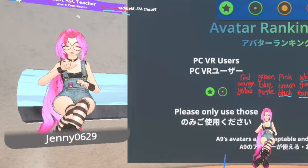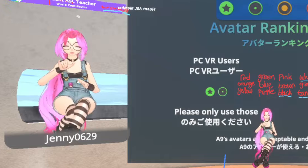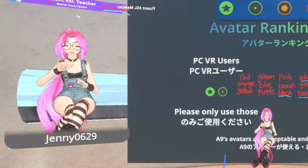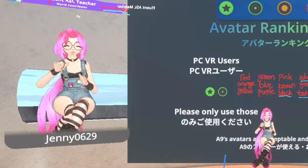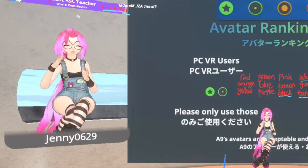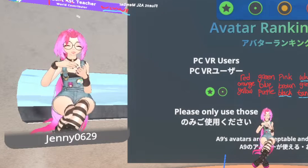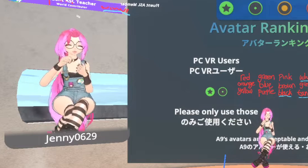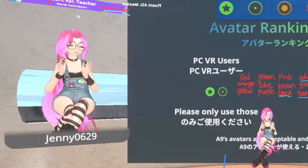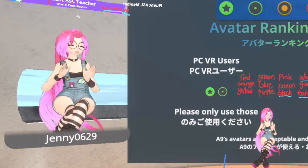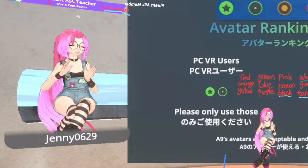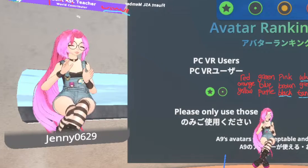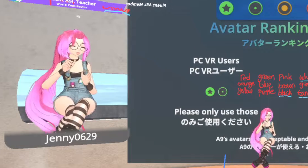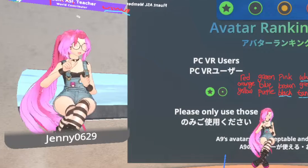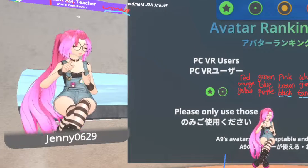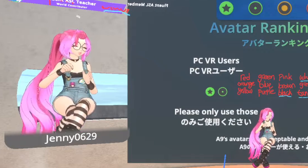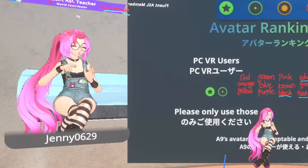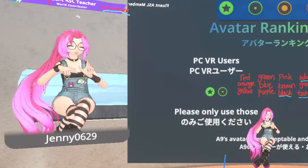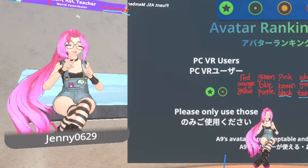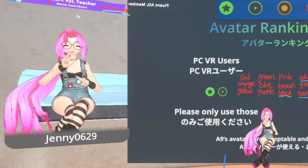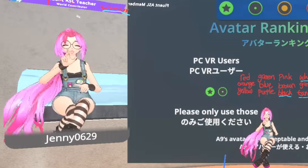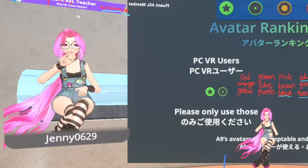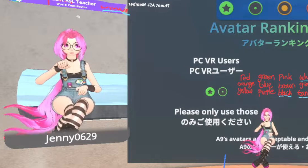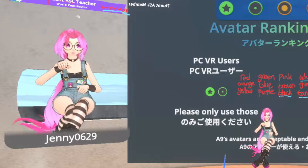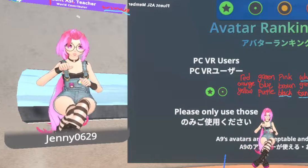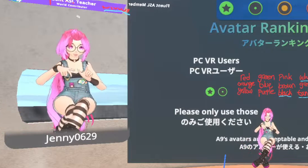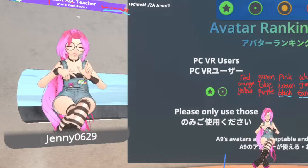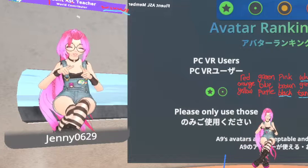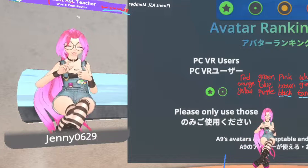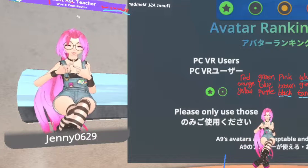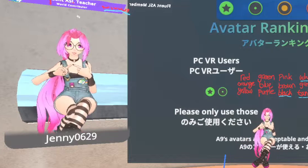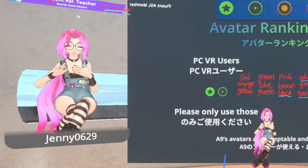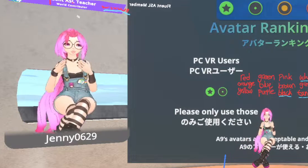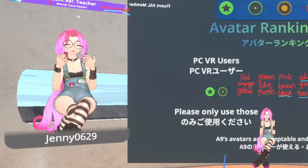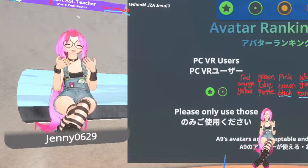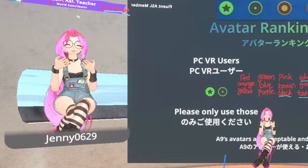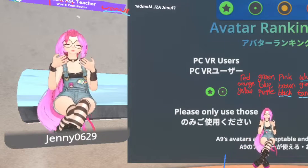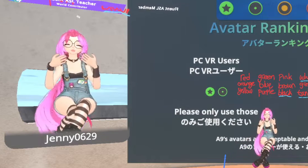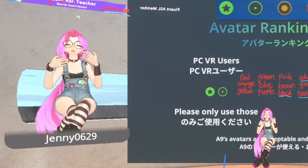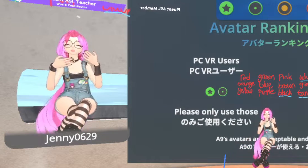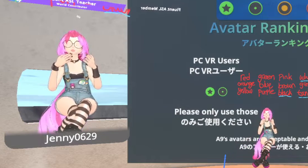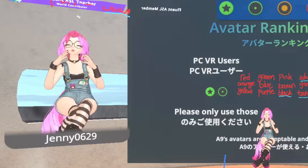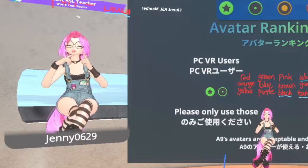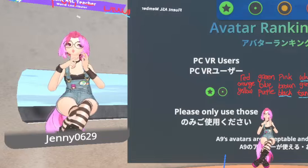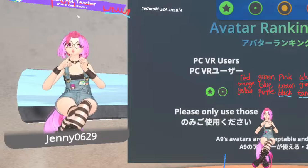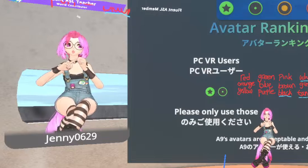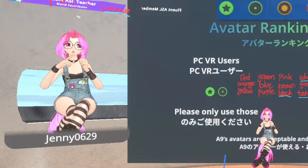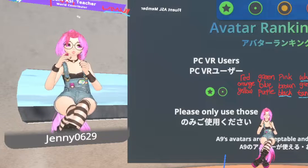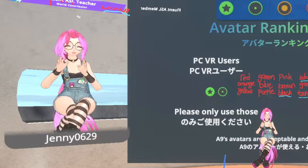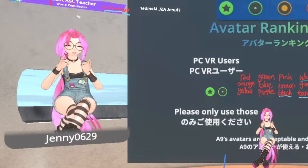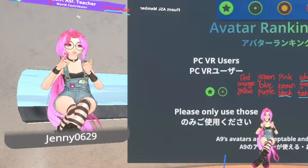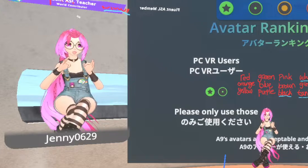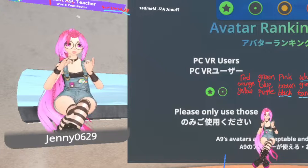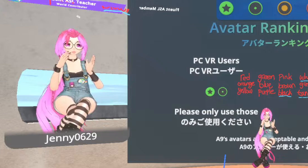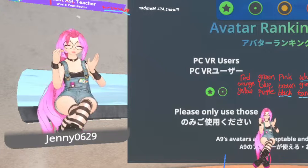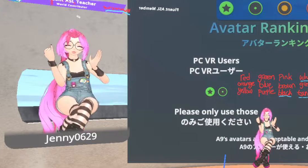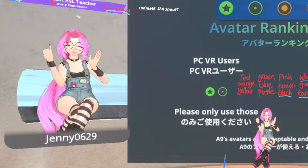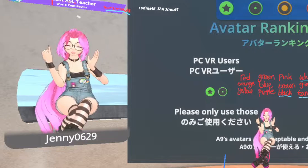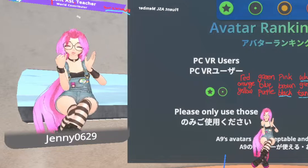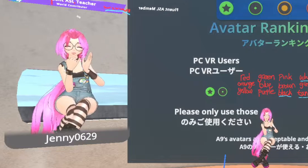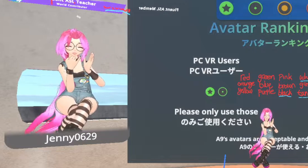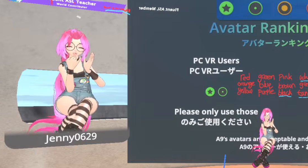It's not like that. I've had students ask me if it was the N-word. No, it's not the N-word. It is a word to